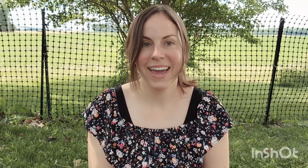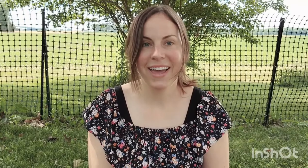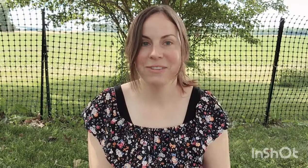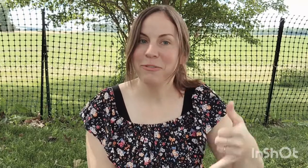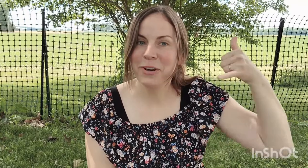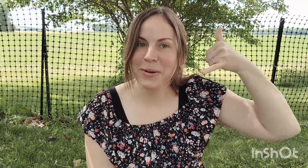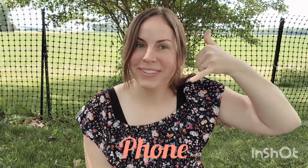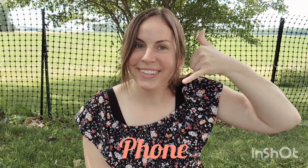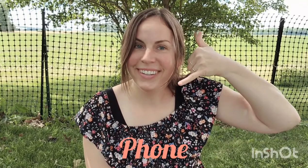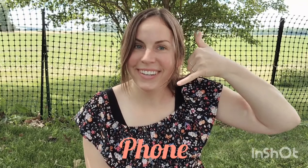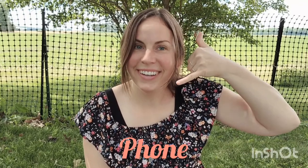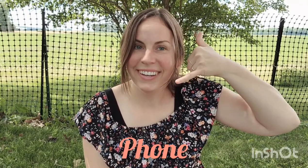And phone.